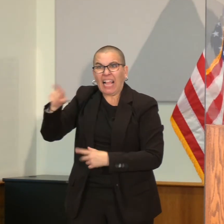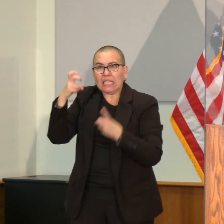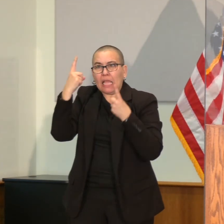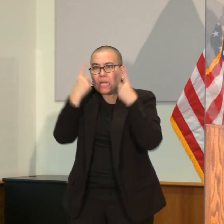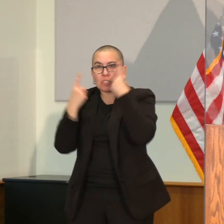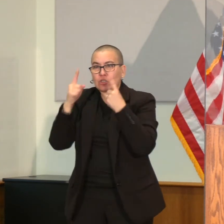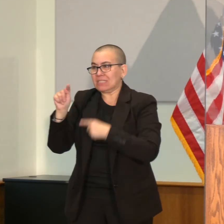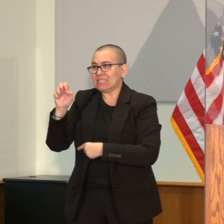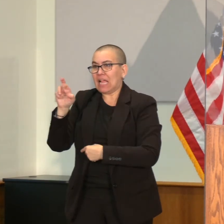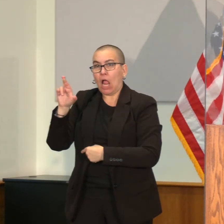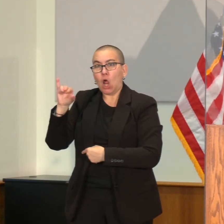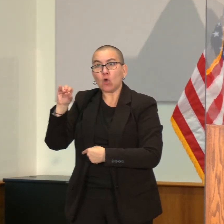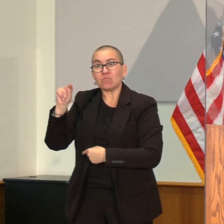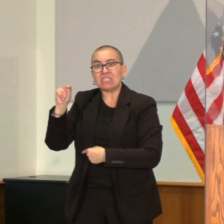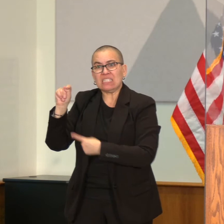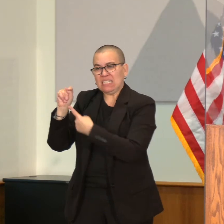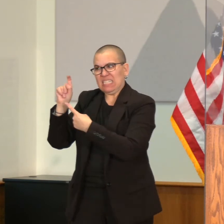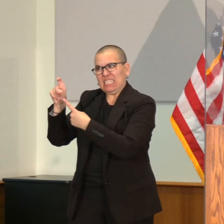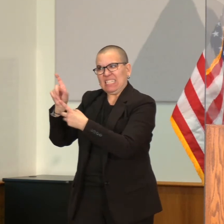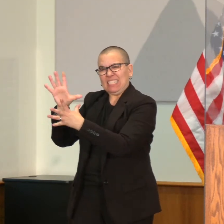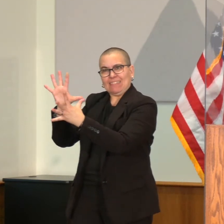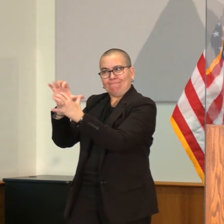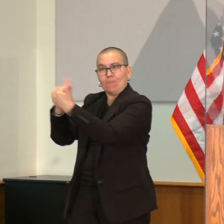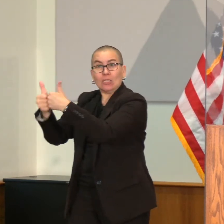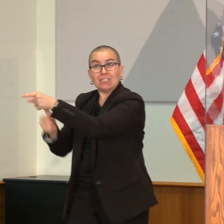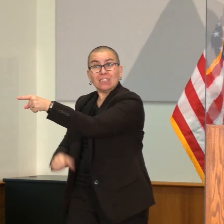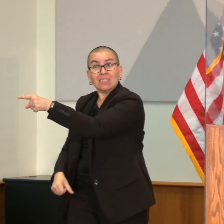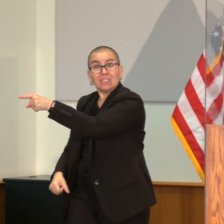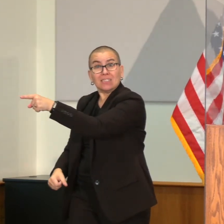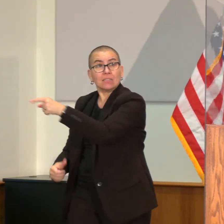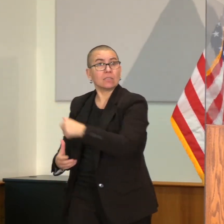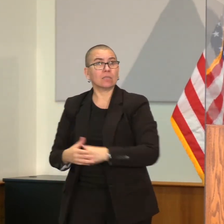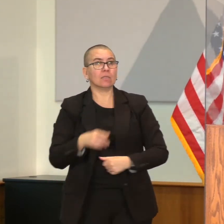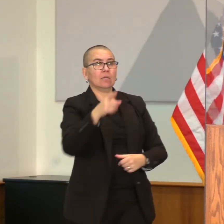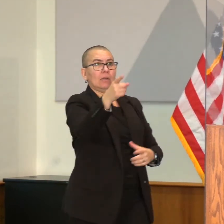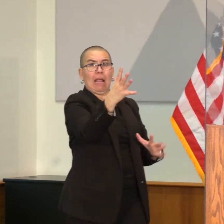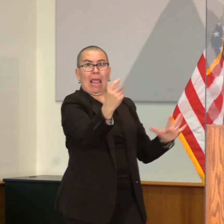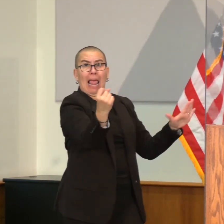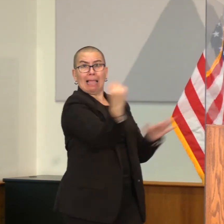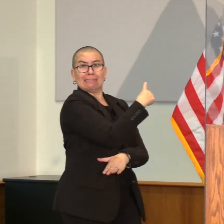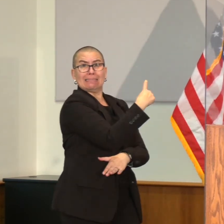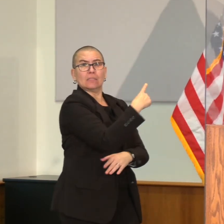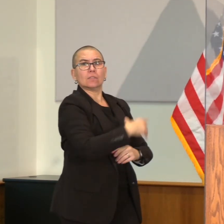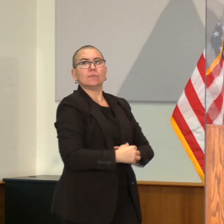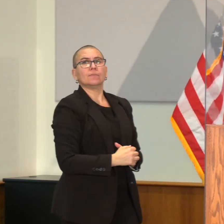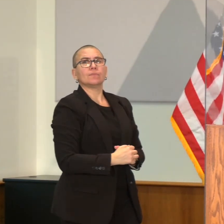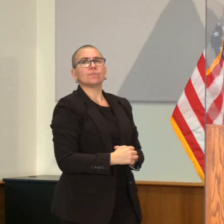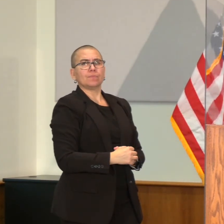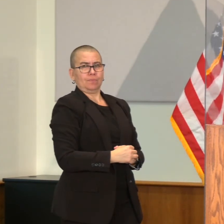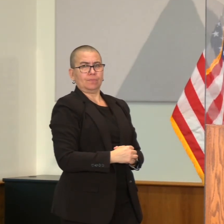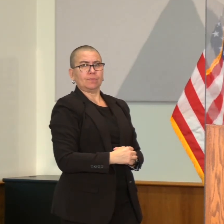that on. Governor, since the immediate a question for Representative Mariani. If you could come